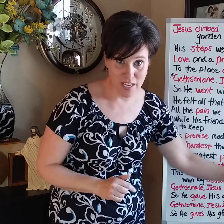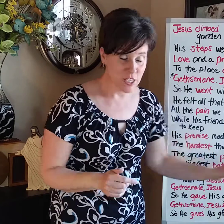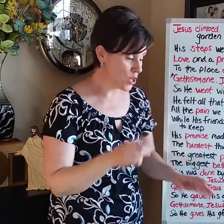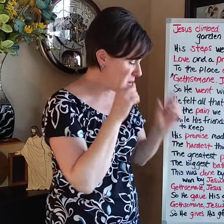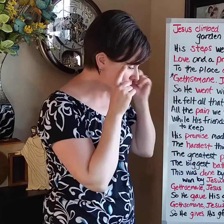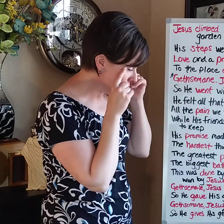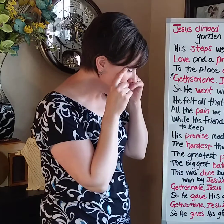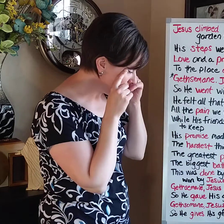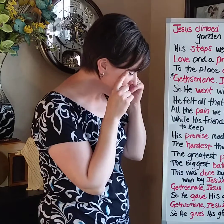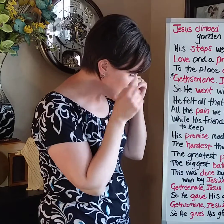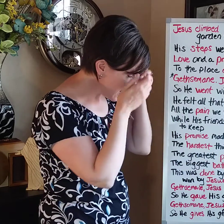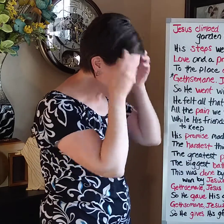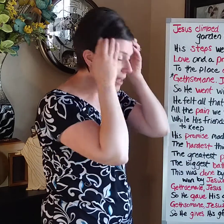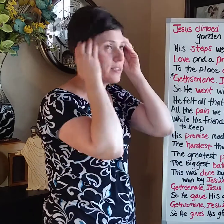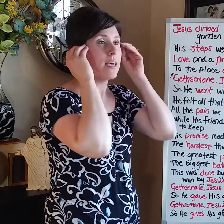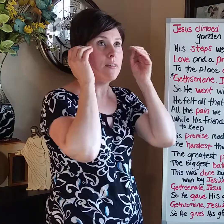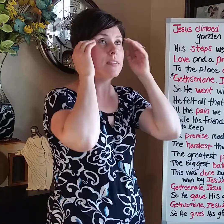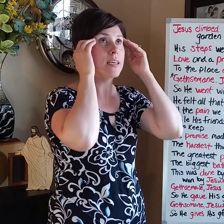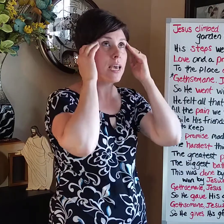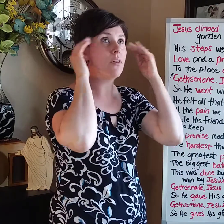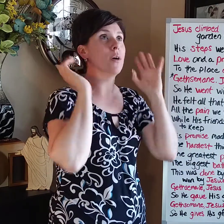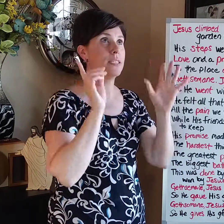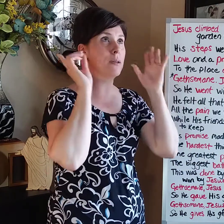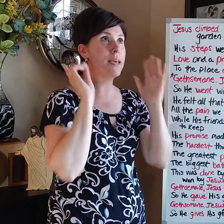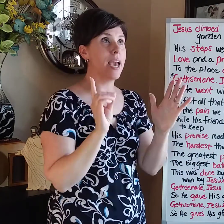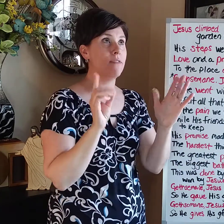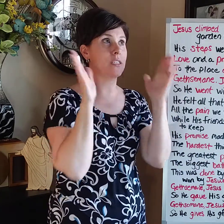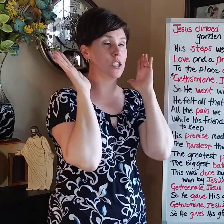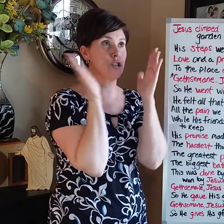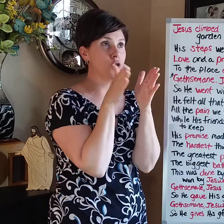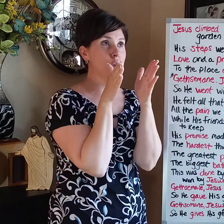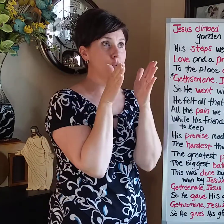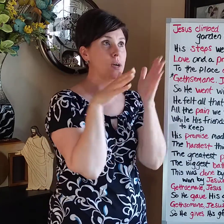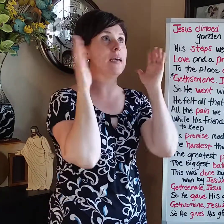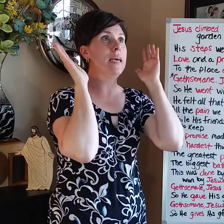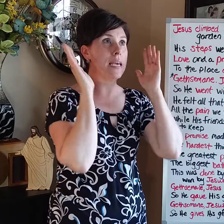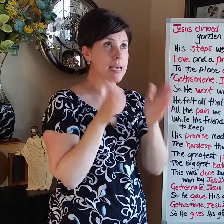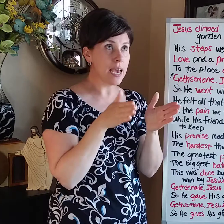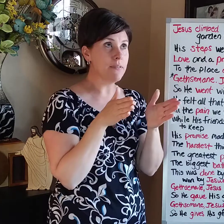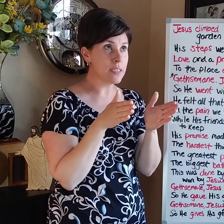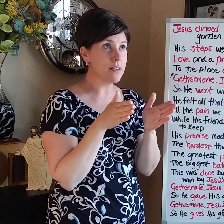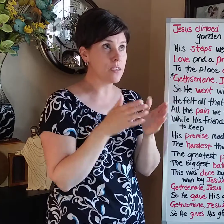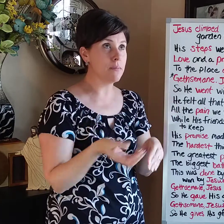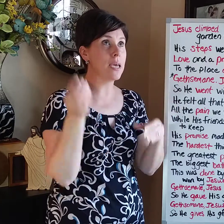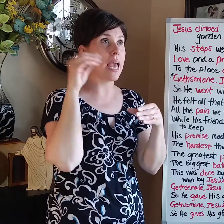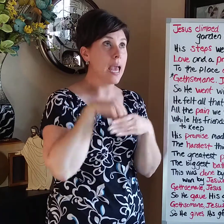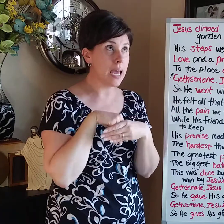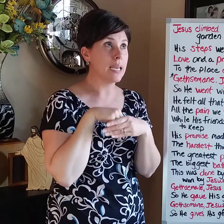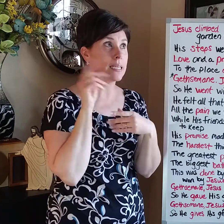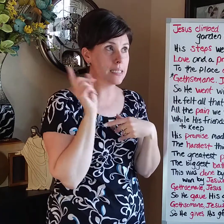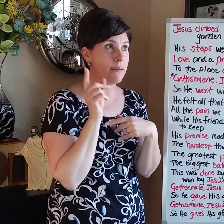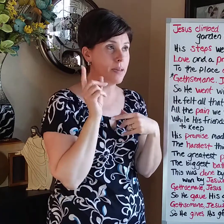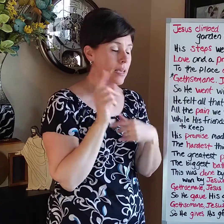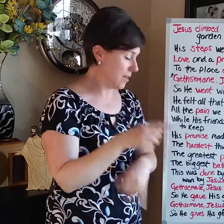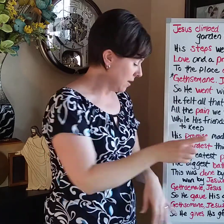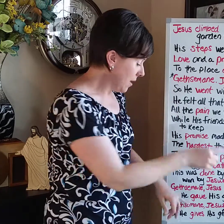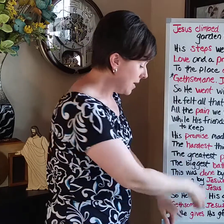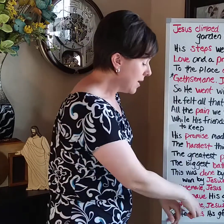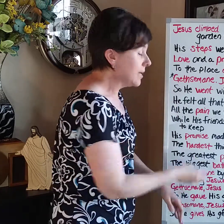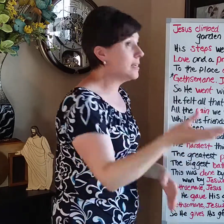So if you can just think that, is it give, is it gave? Okay, it's going to be gave because it's the shorter word. He gave his gift to me in Gethsemane. He